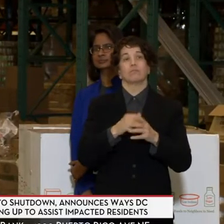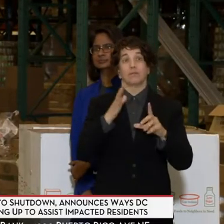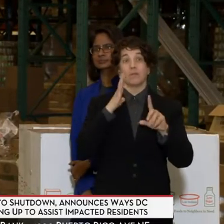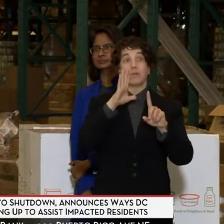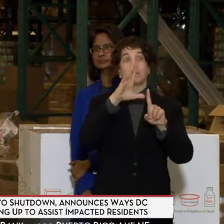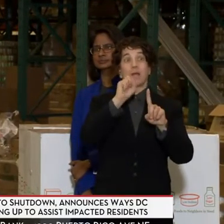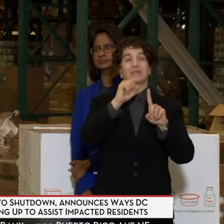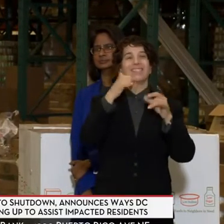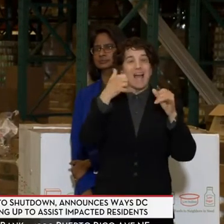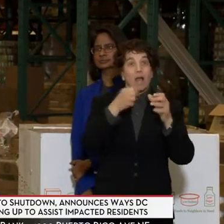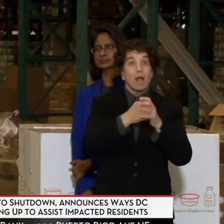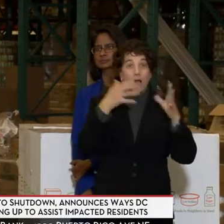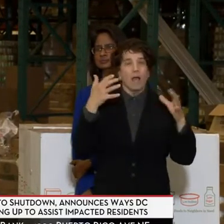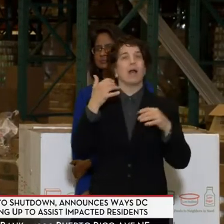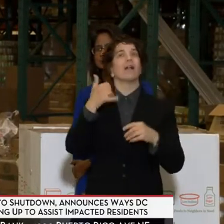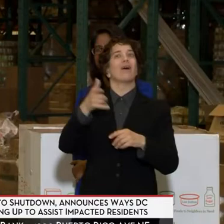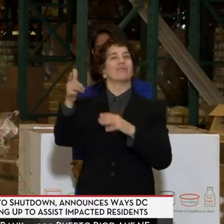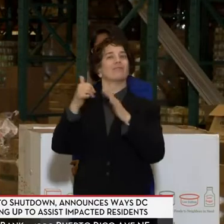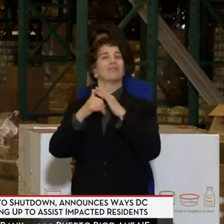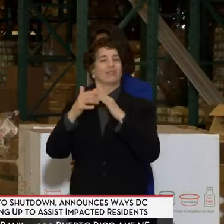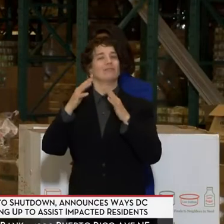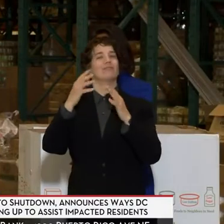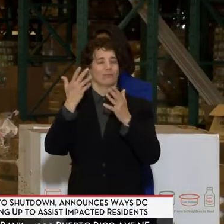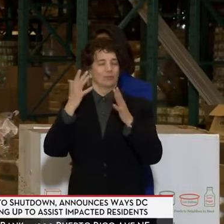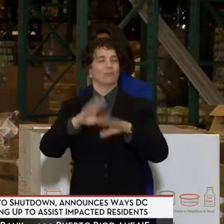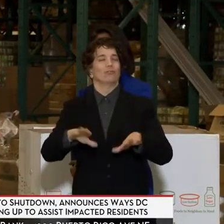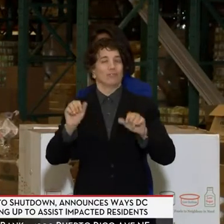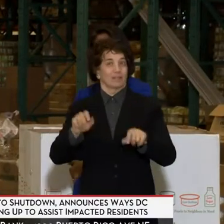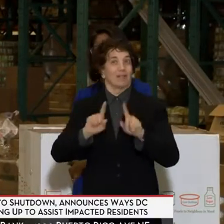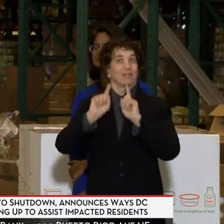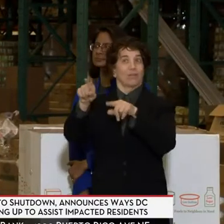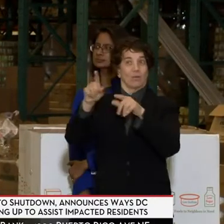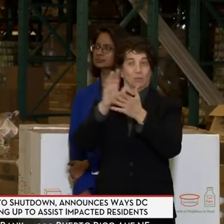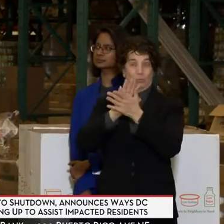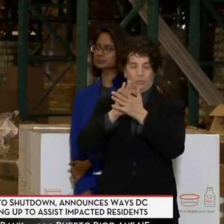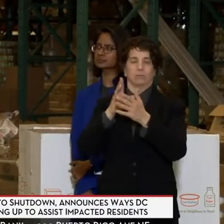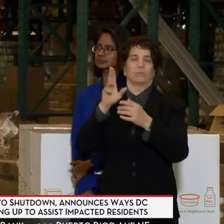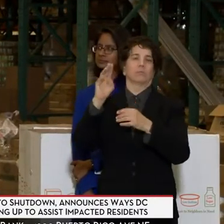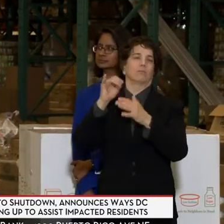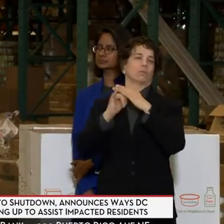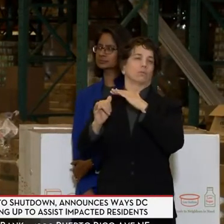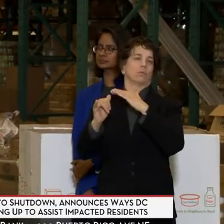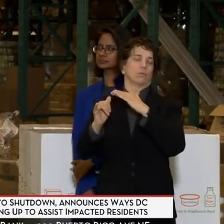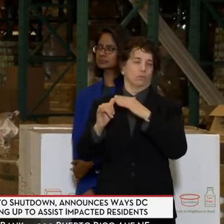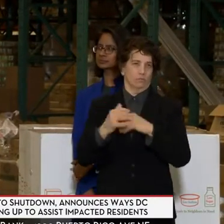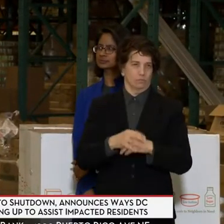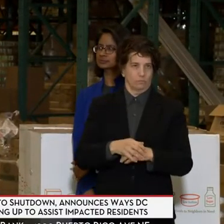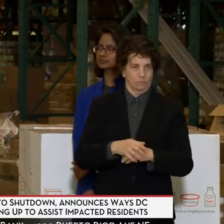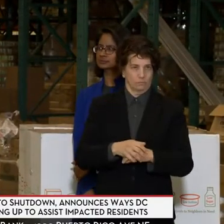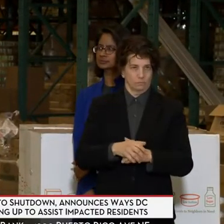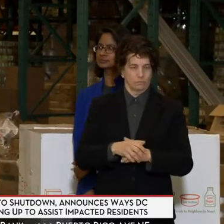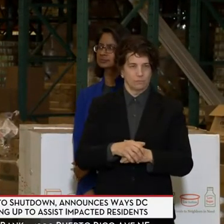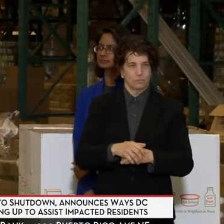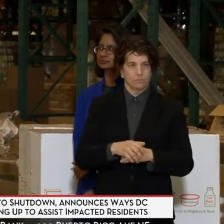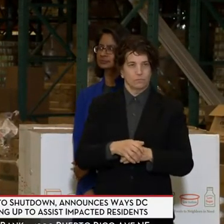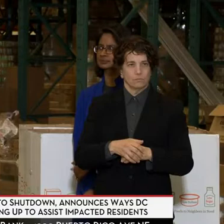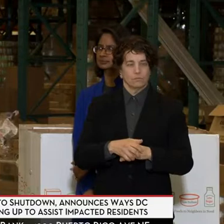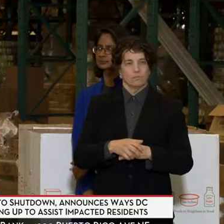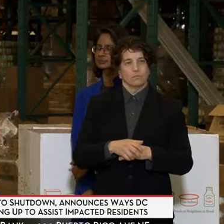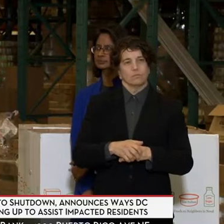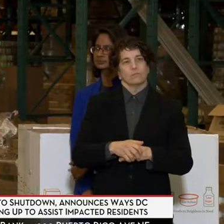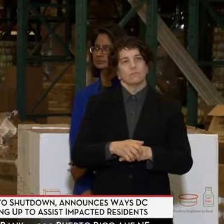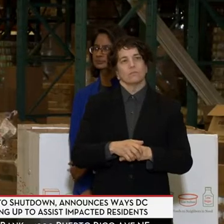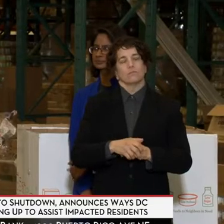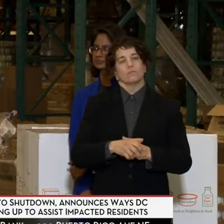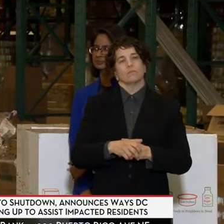I'm also proud that we've expanded that program to cover our summer youth, more than 6,000 kids who get summer jobs more